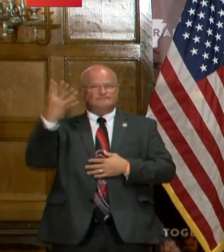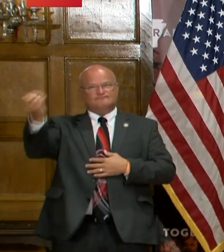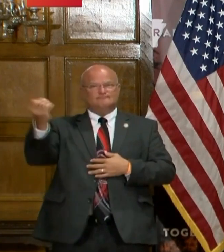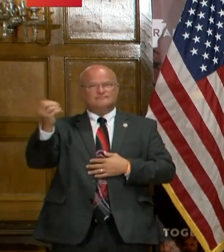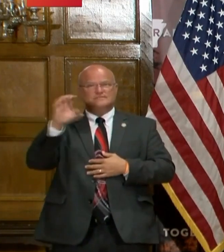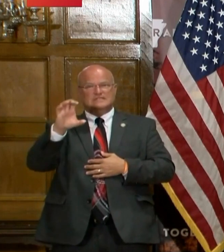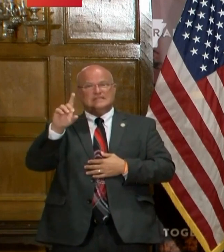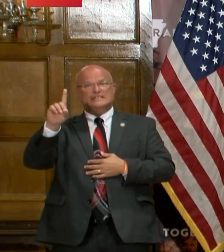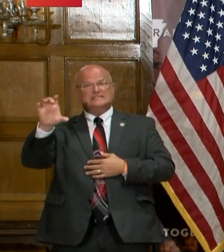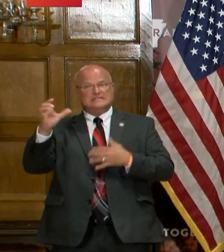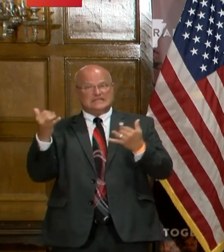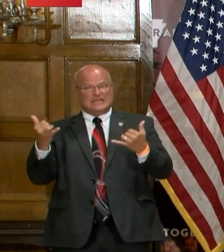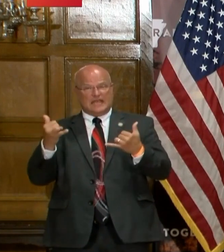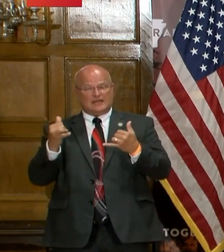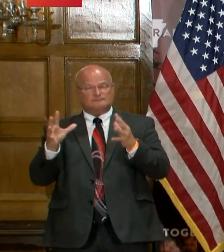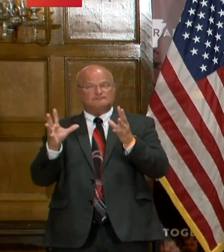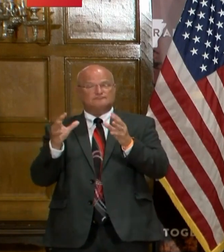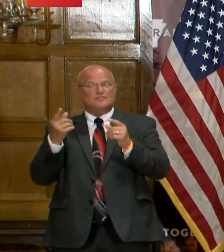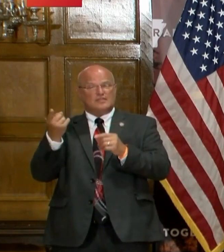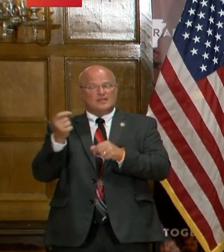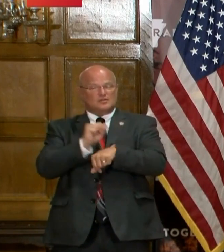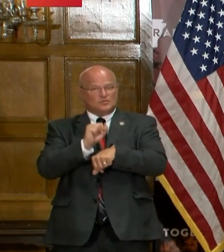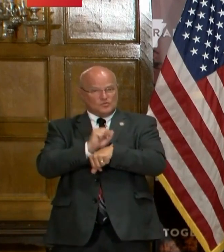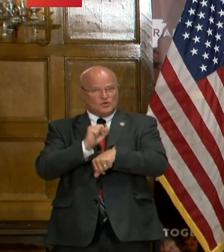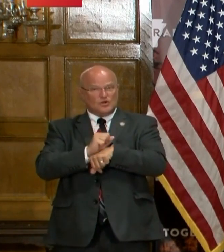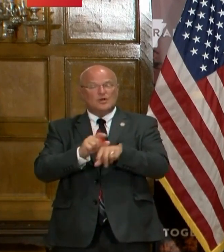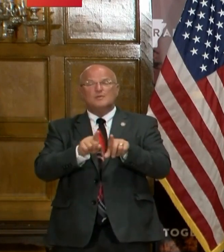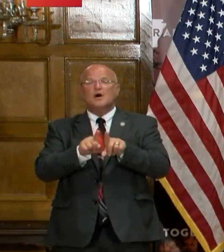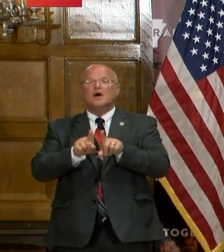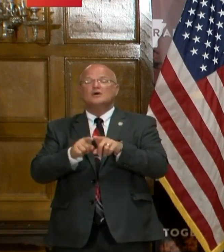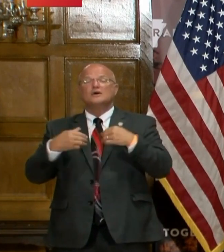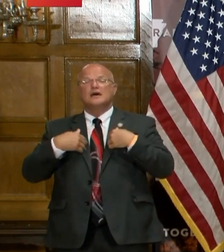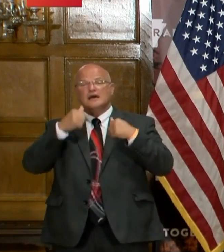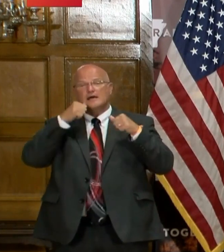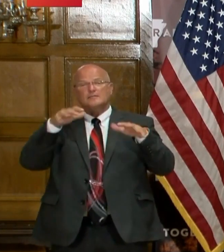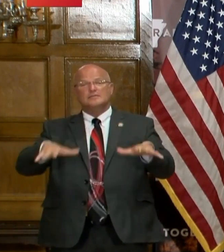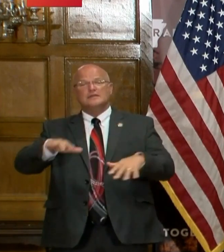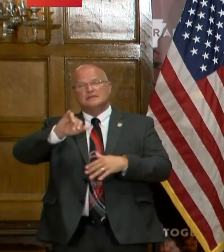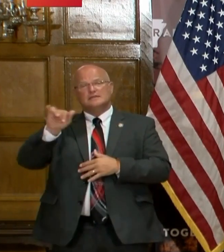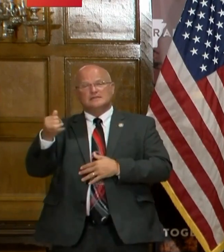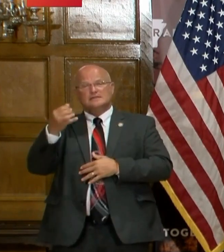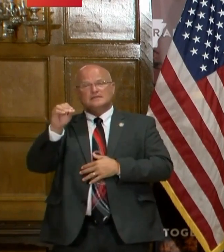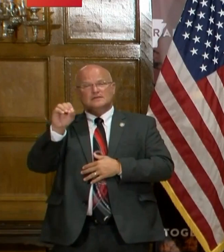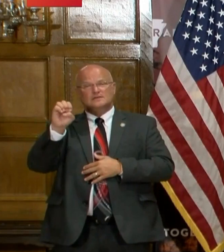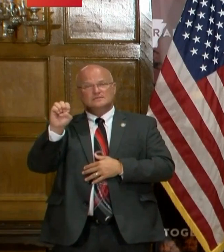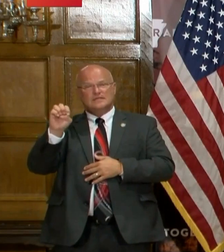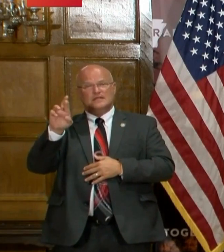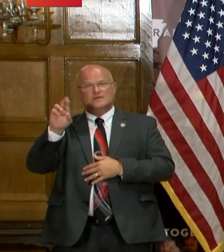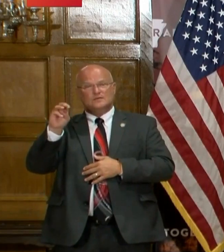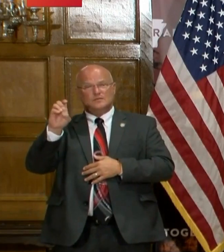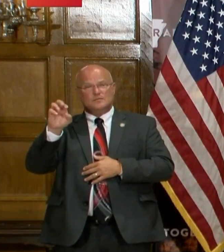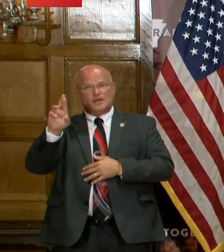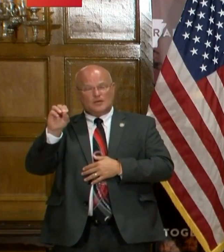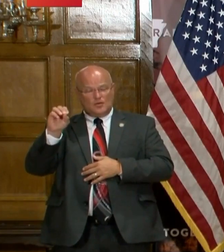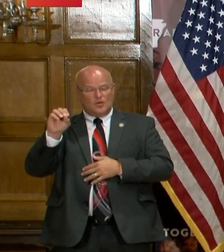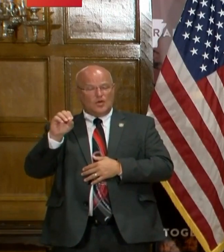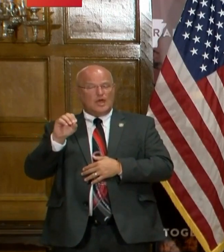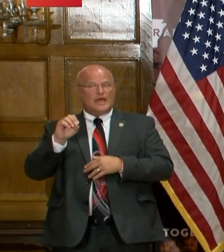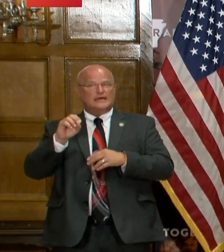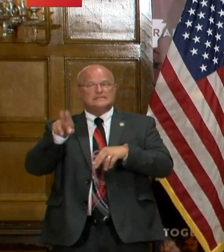the CDC. But we also have been blessed with Dr. Jose Romero, who also has a